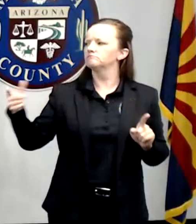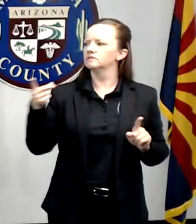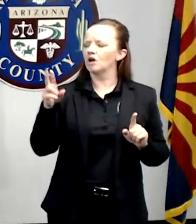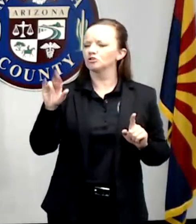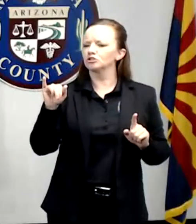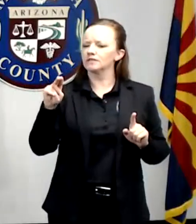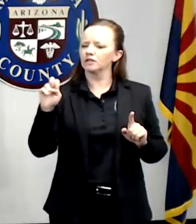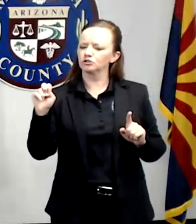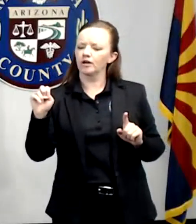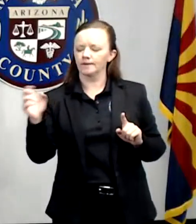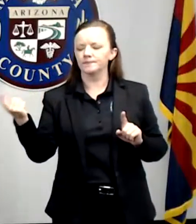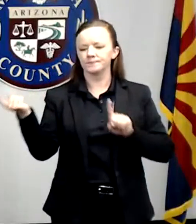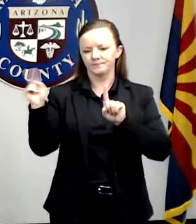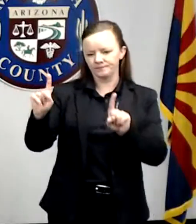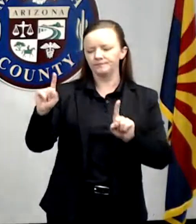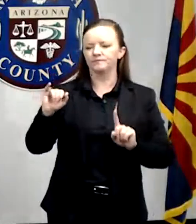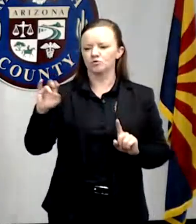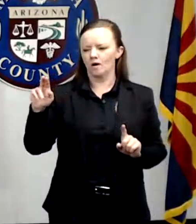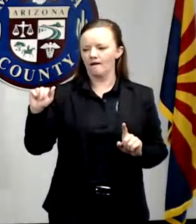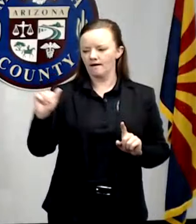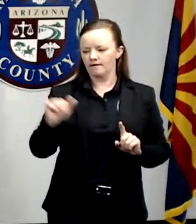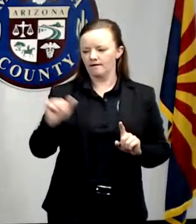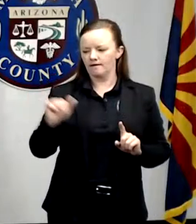And Joanna will also join her as well.